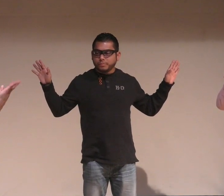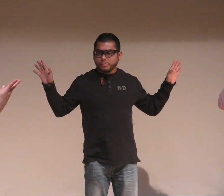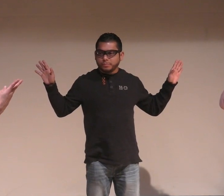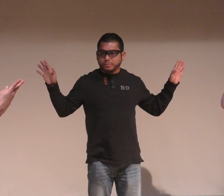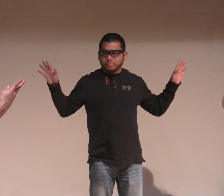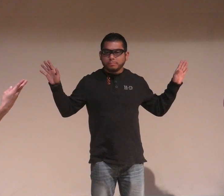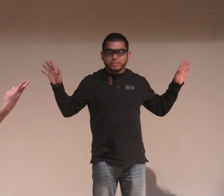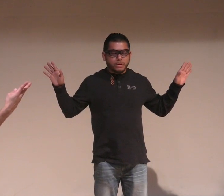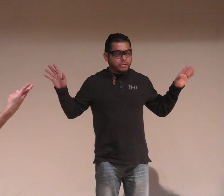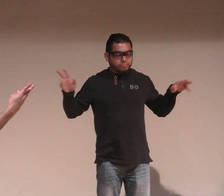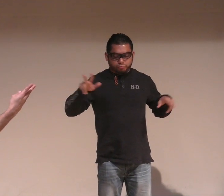Fourth?